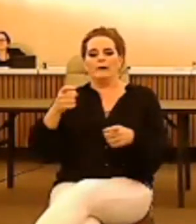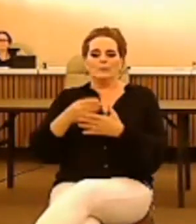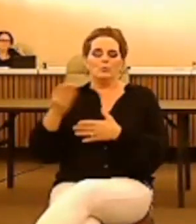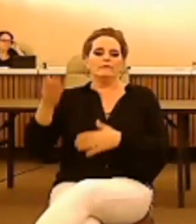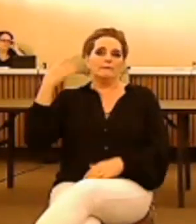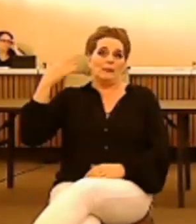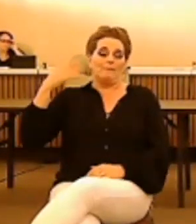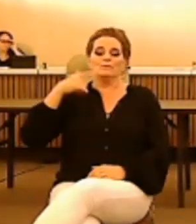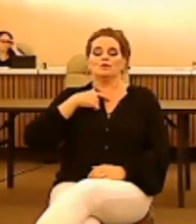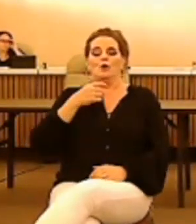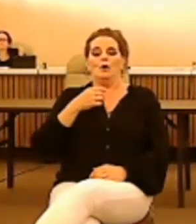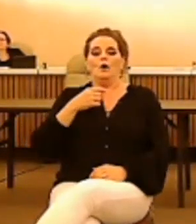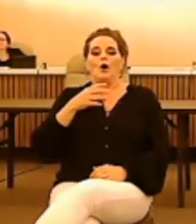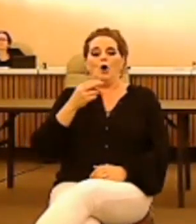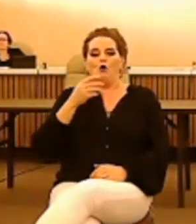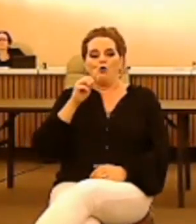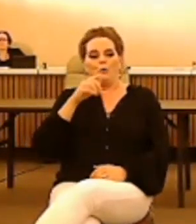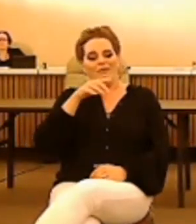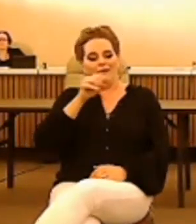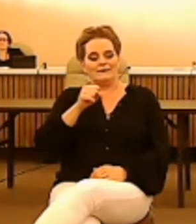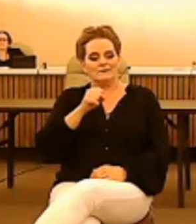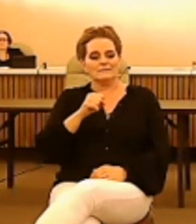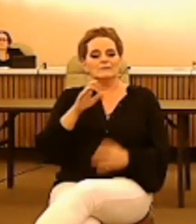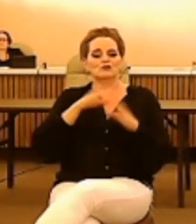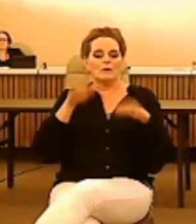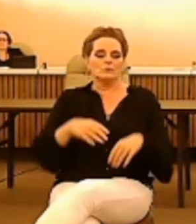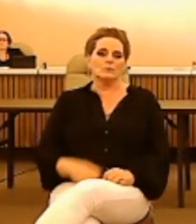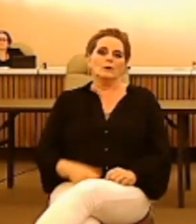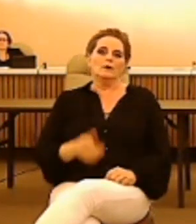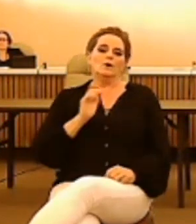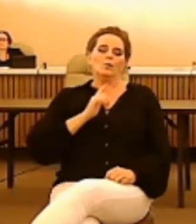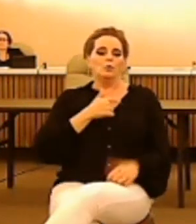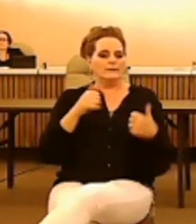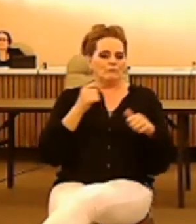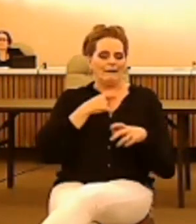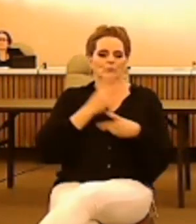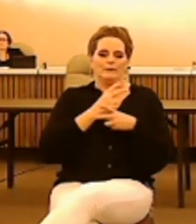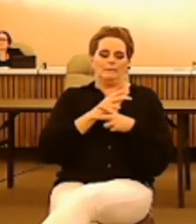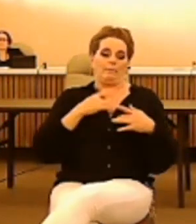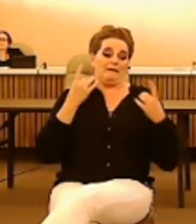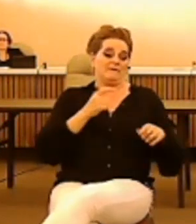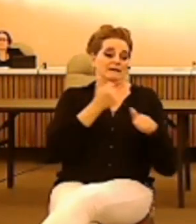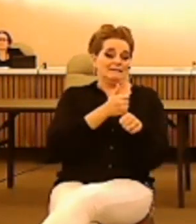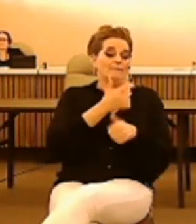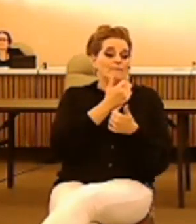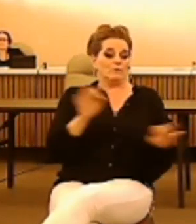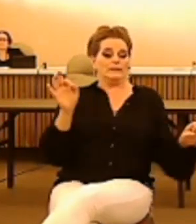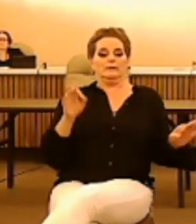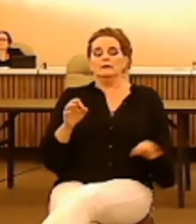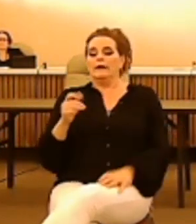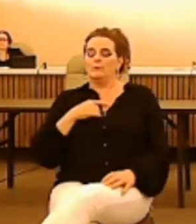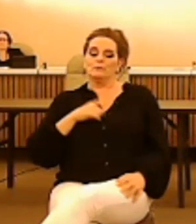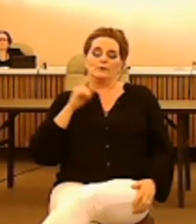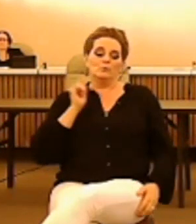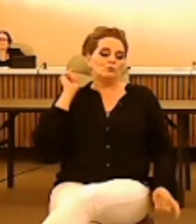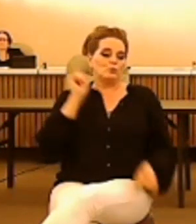So it's a really great event for families in Henrietta. We try to keep the event free, and everything there is low cost as possible. So it's